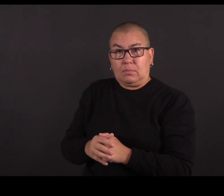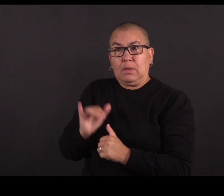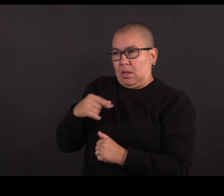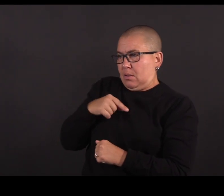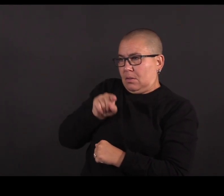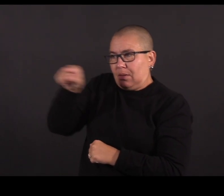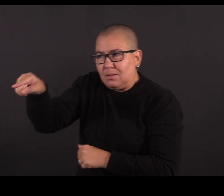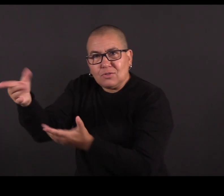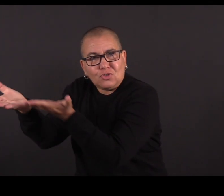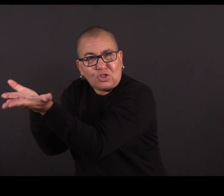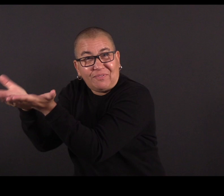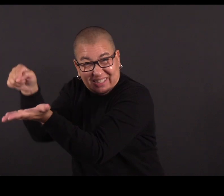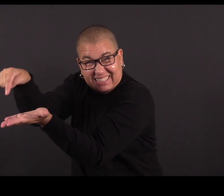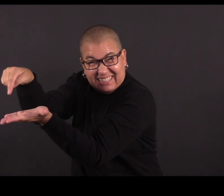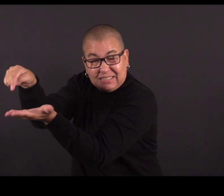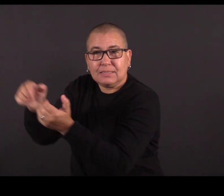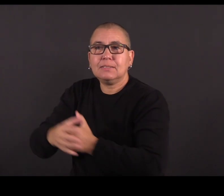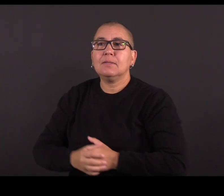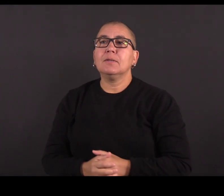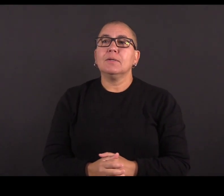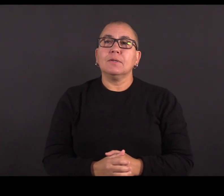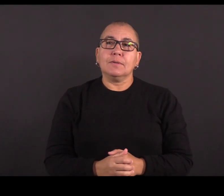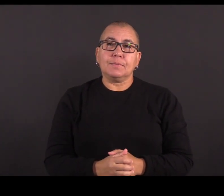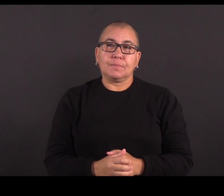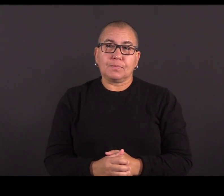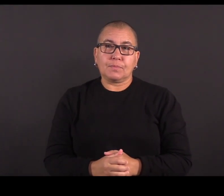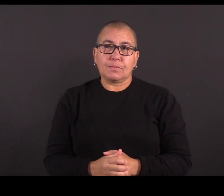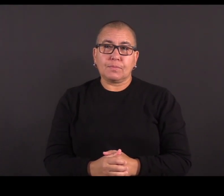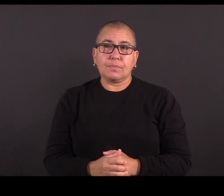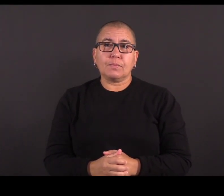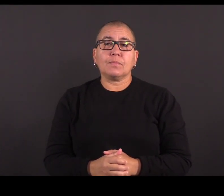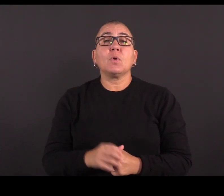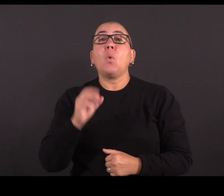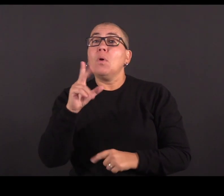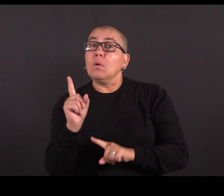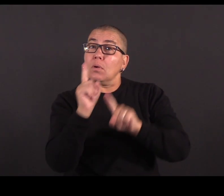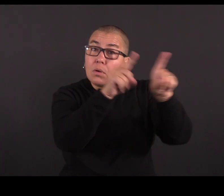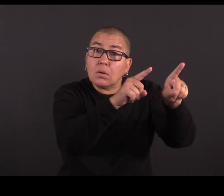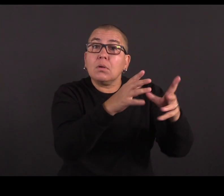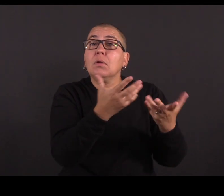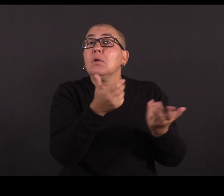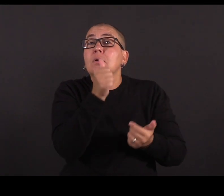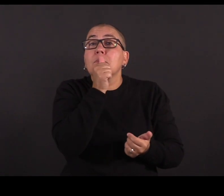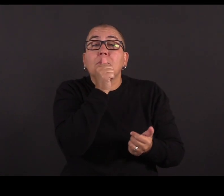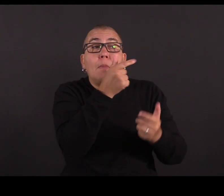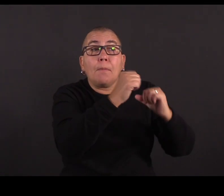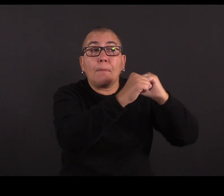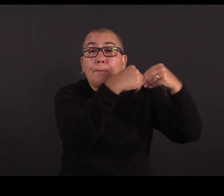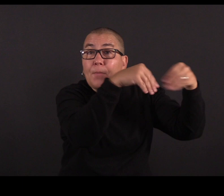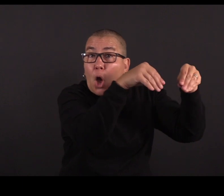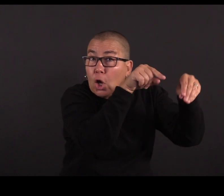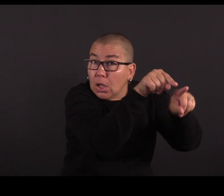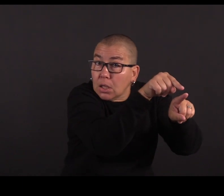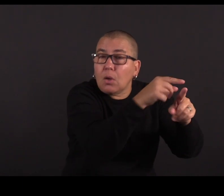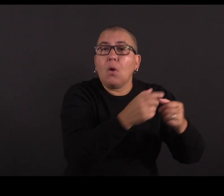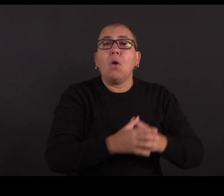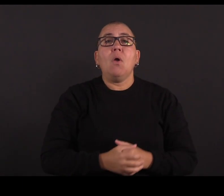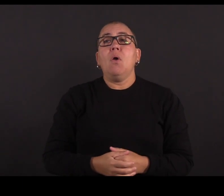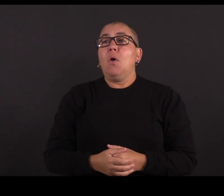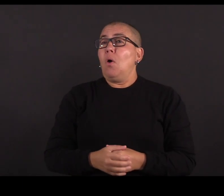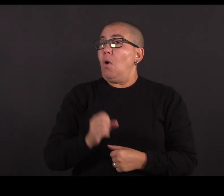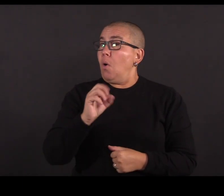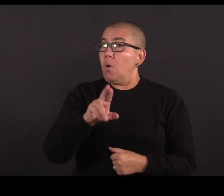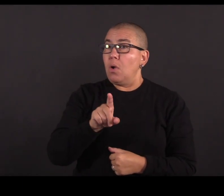private market, unit subsidized by the program, and in either model, supportive services may be provided